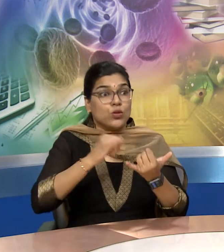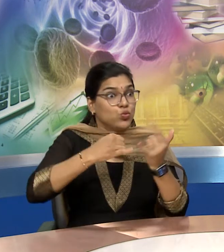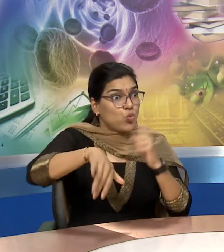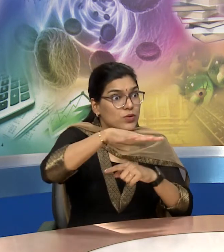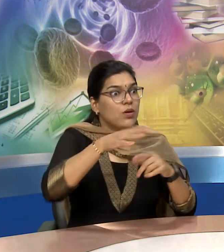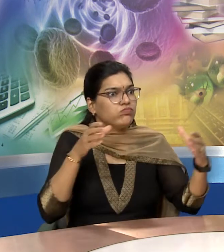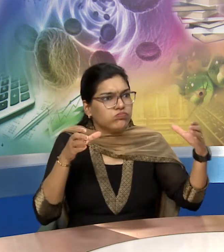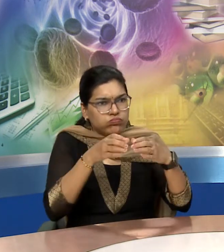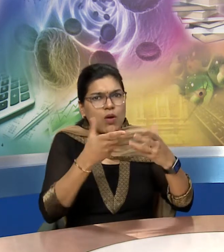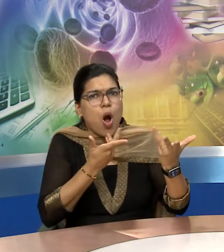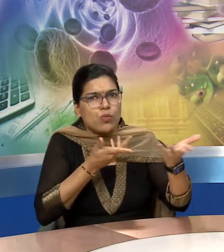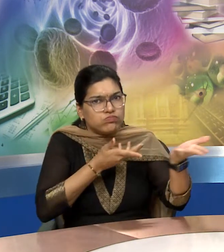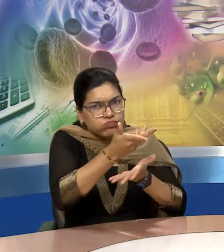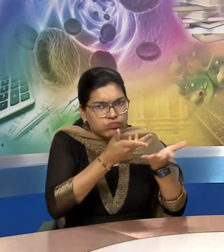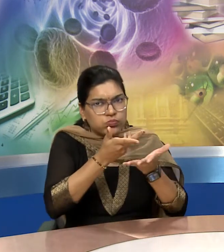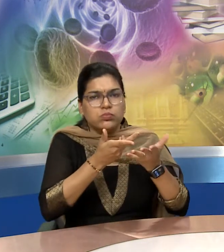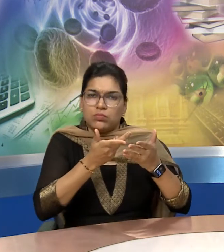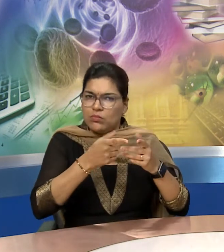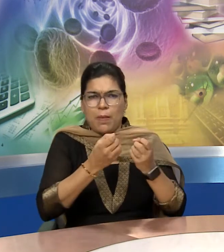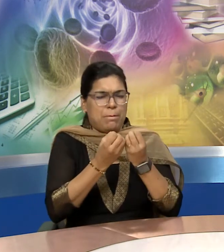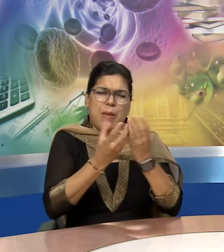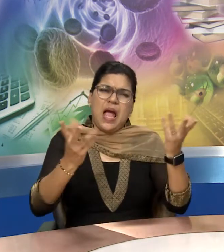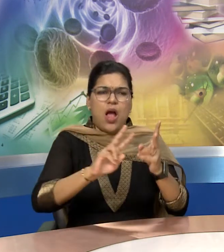discuss, they can